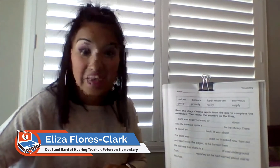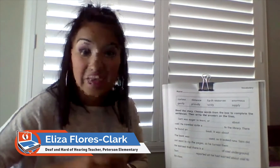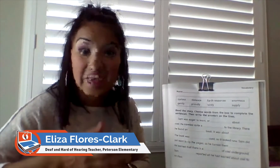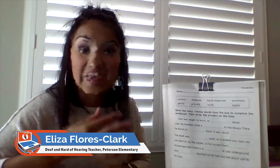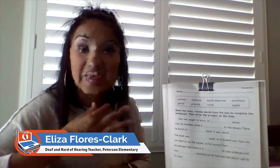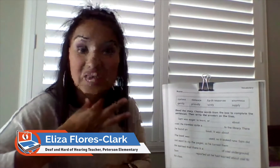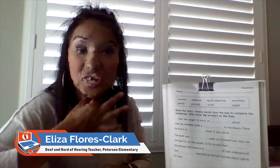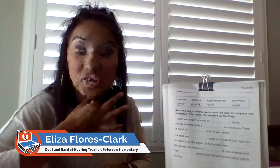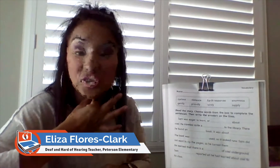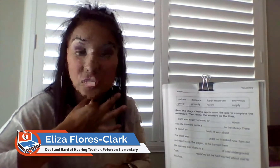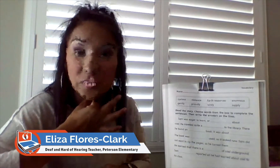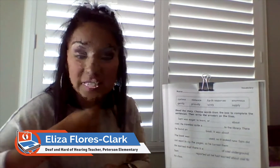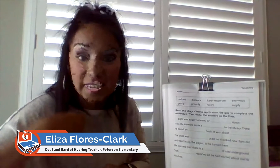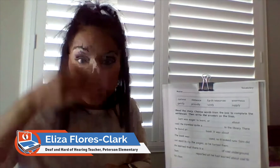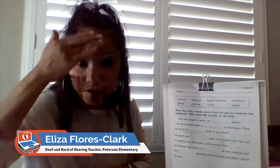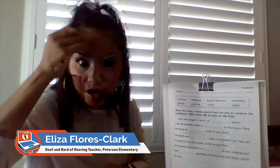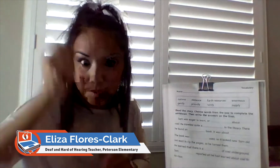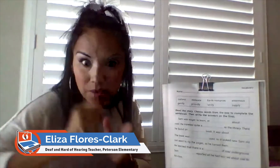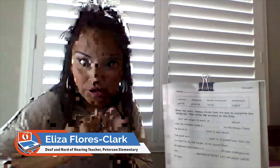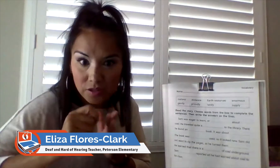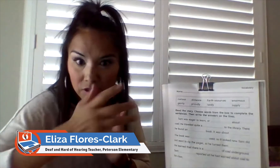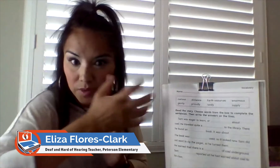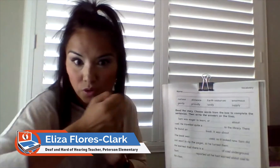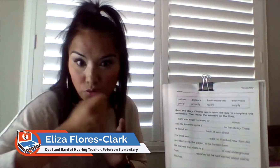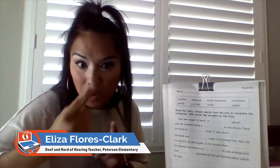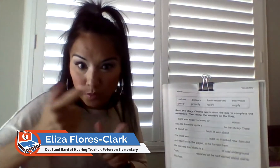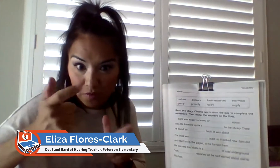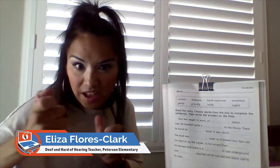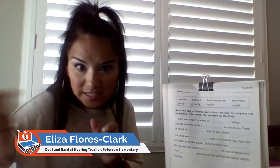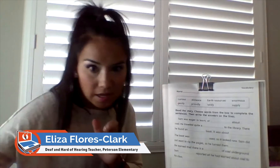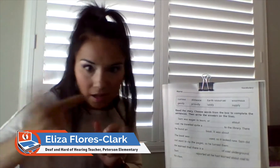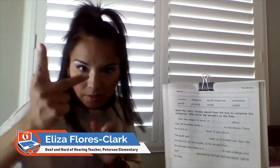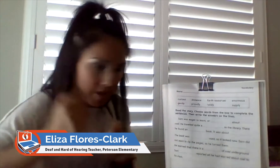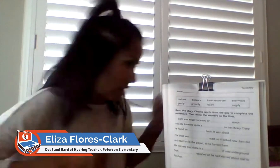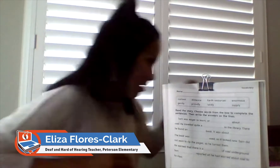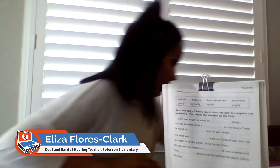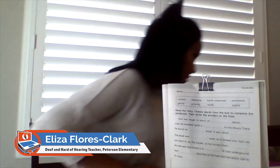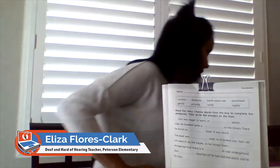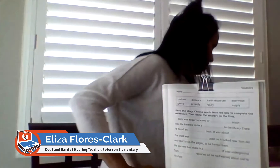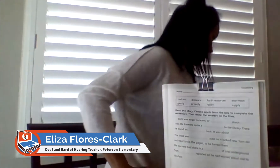It is curious. And I forgot my pencil. Let me go grab one real fast and I'll come back.